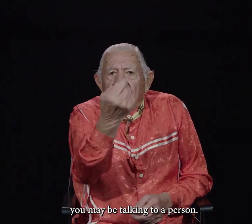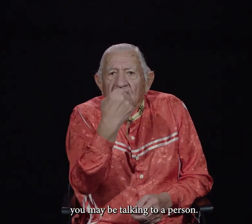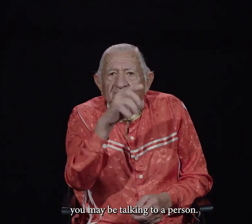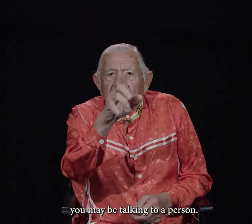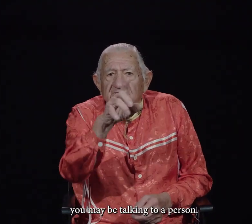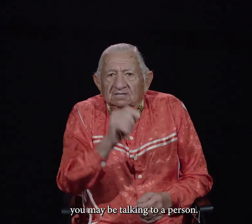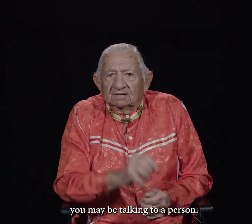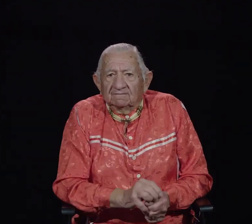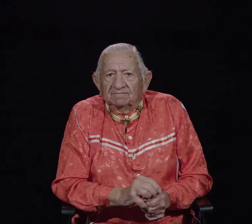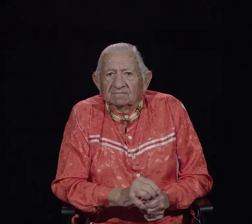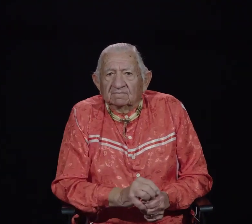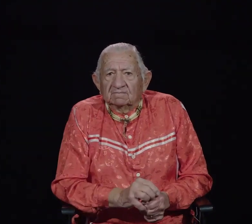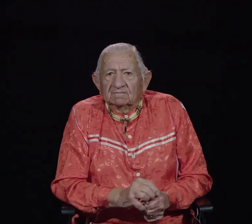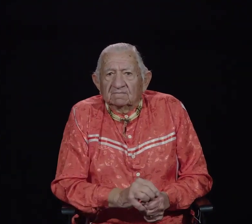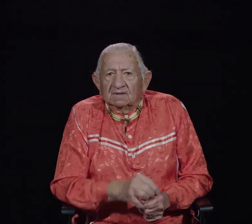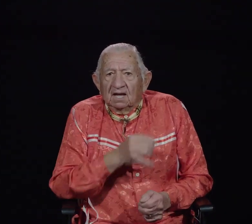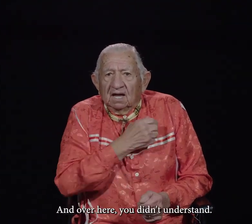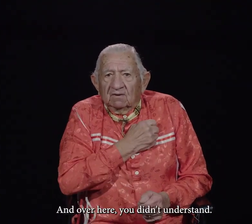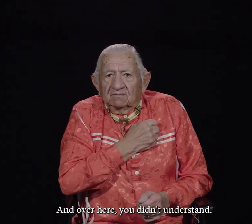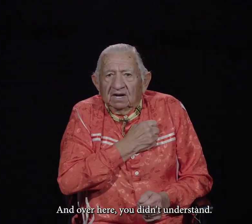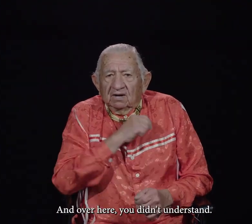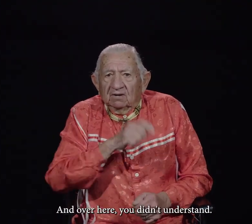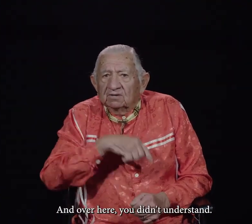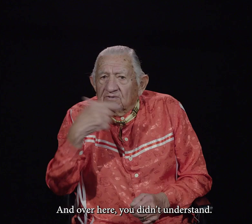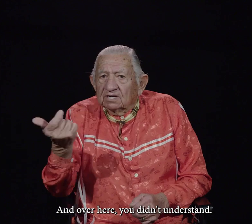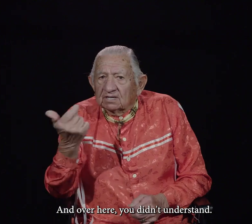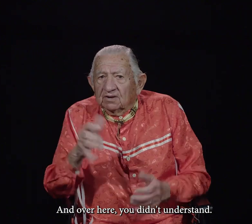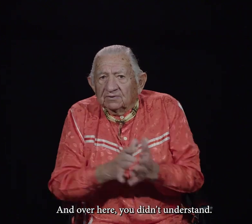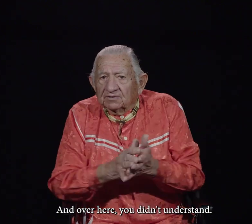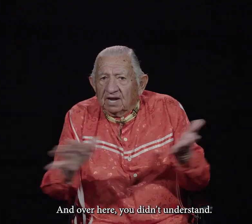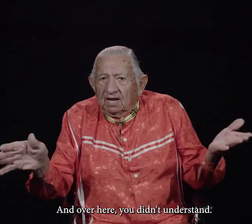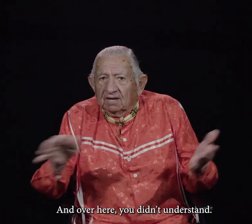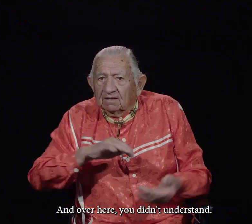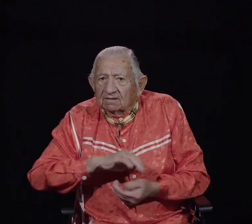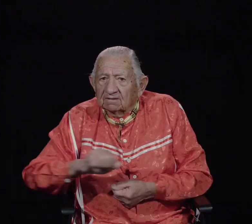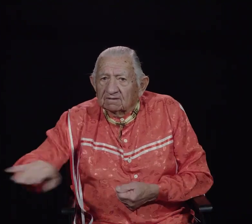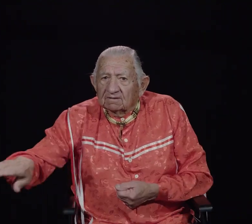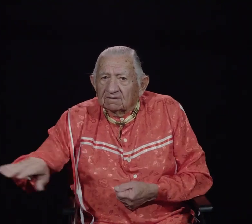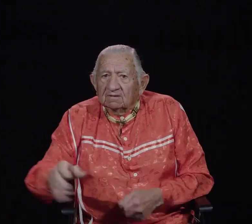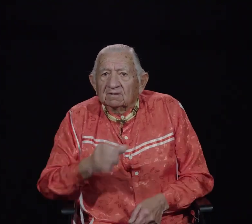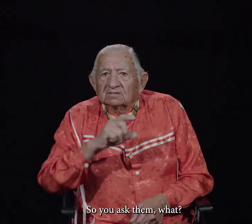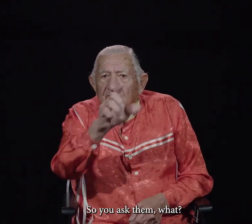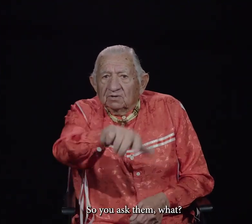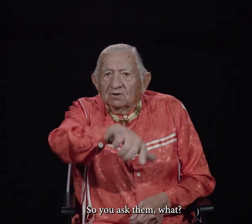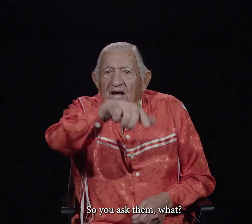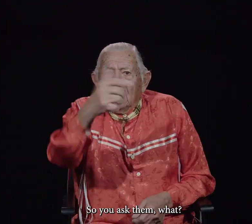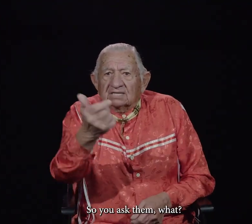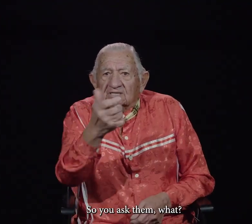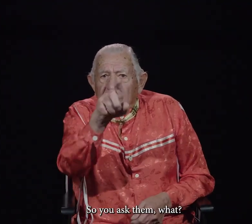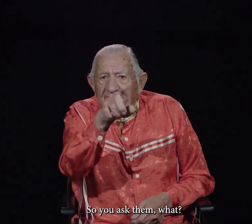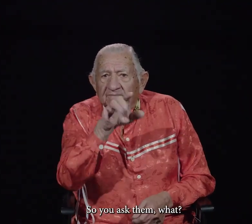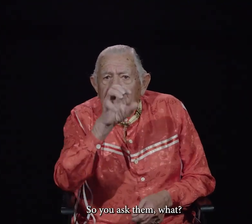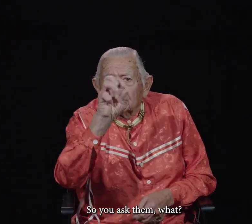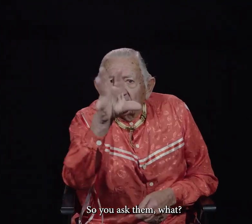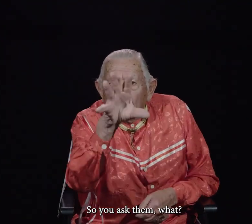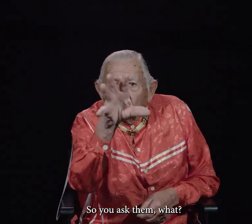a person and over here you didn't understand. So you ask them,